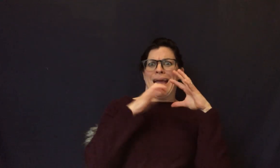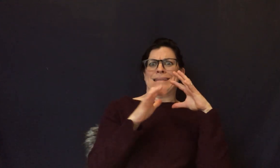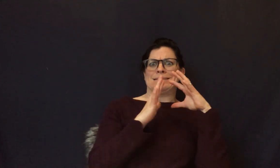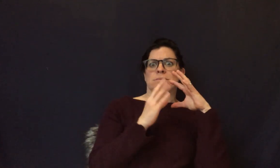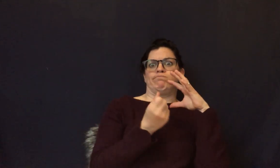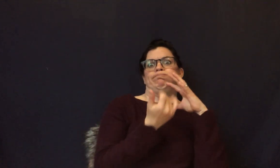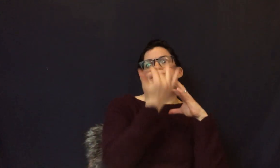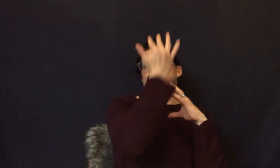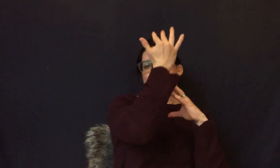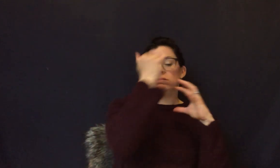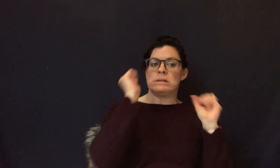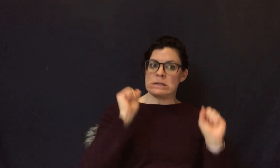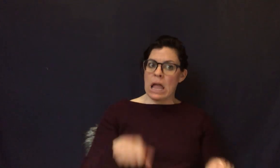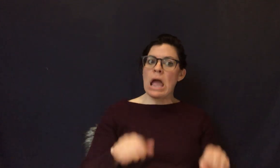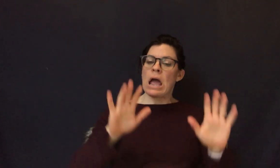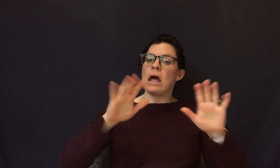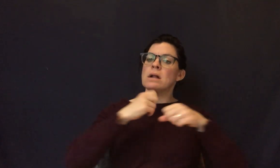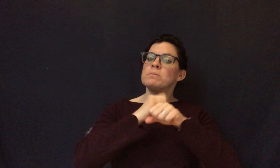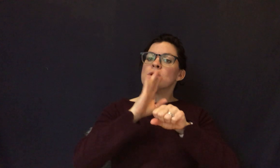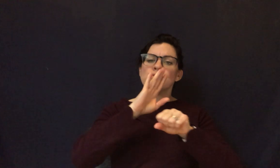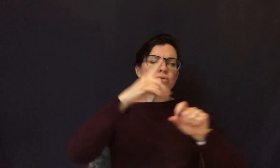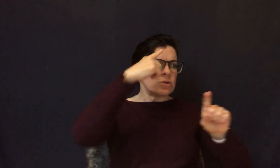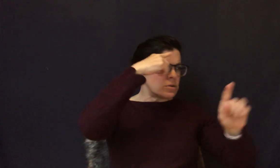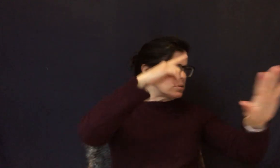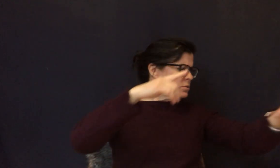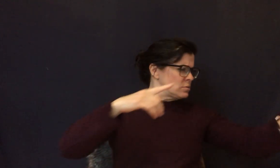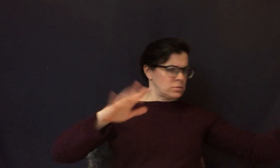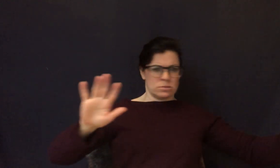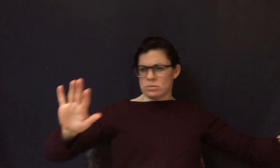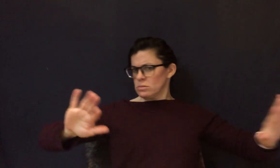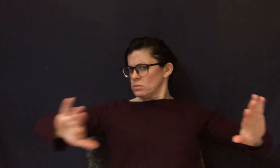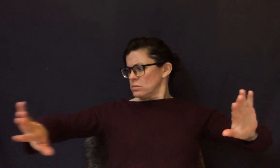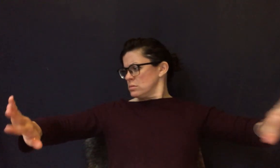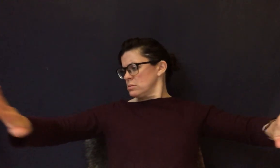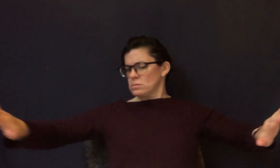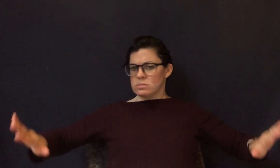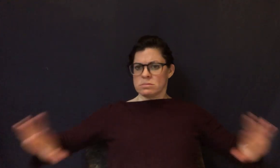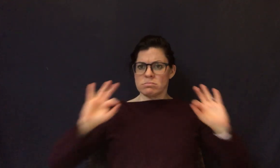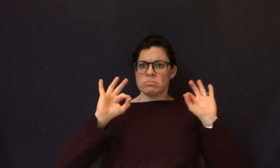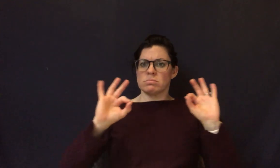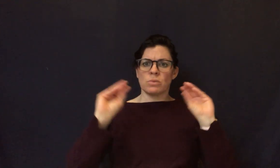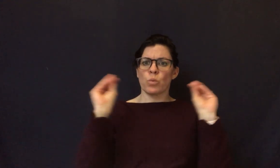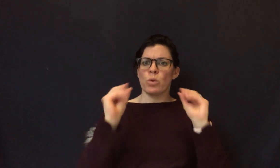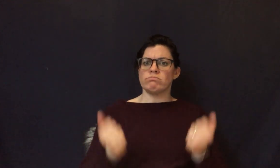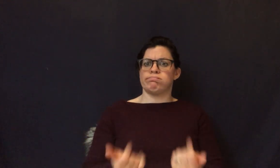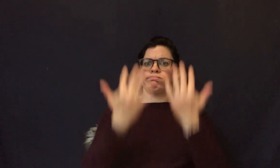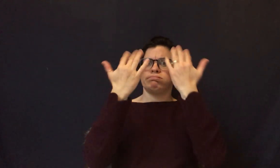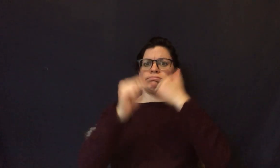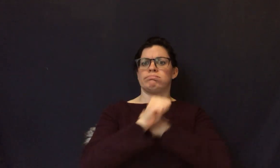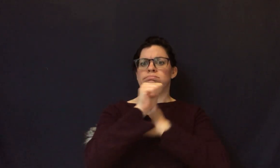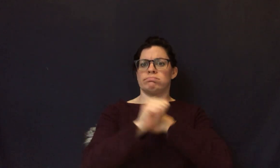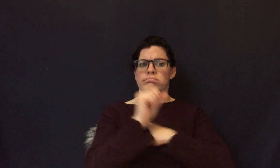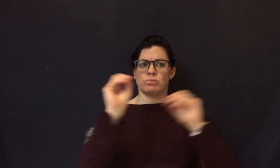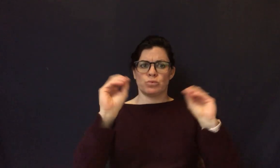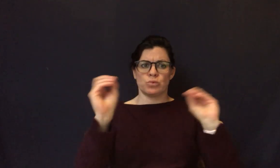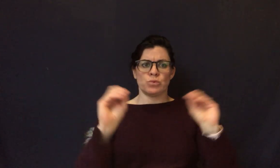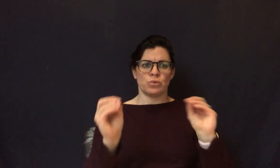All kinds of combustibles. You know what? We're not even going to do this right now, people, because we just did. We just did about